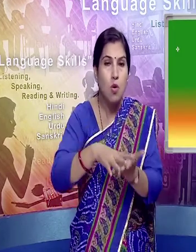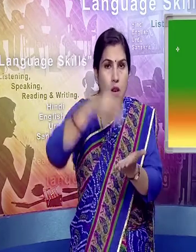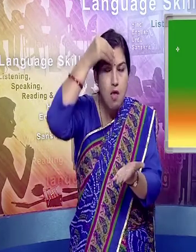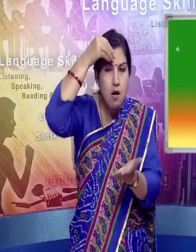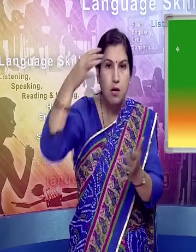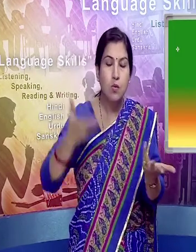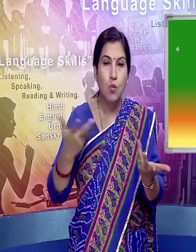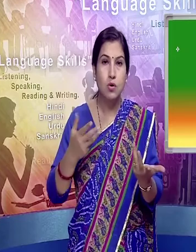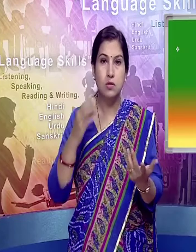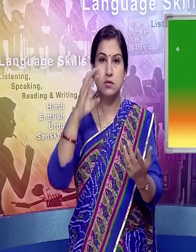the carbohydrate.